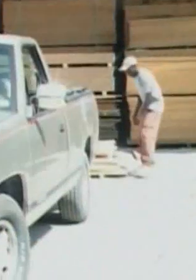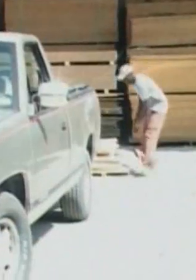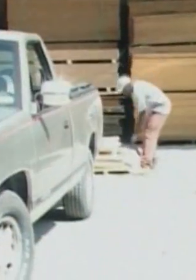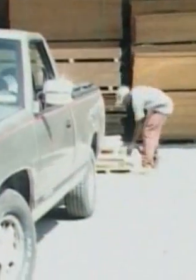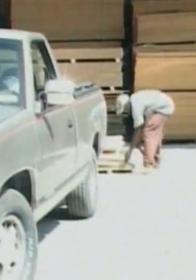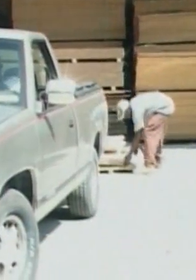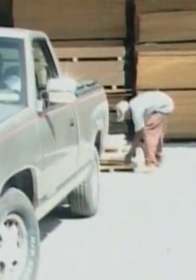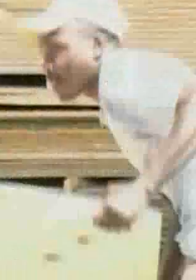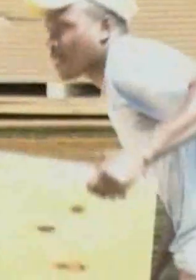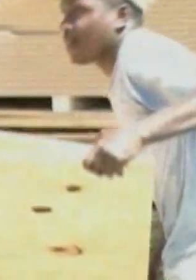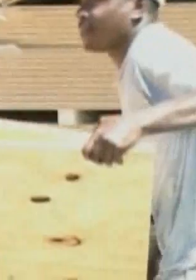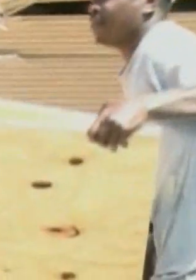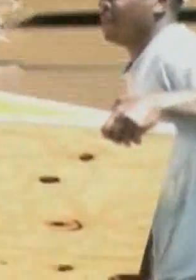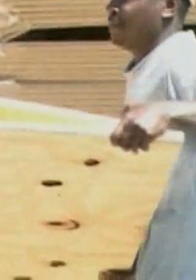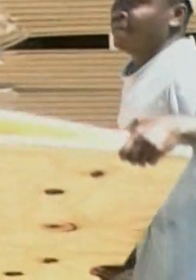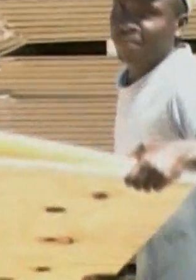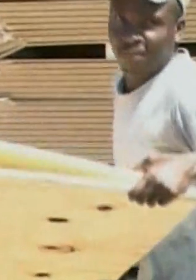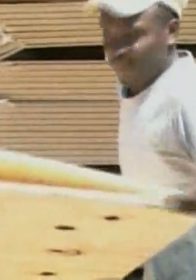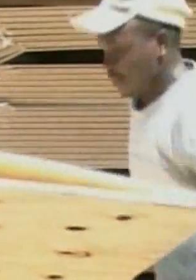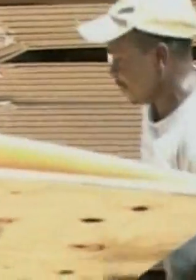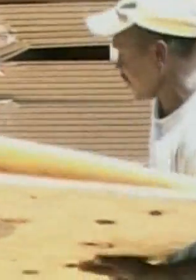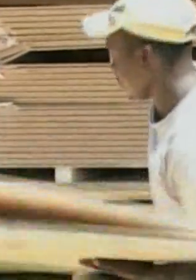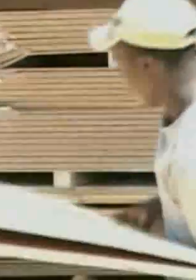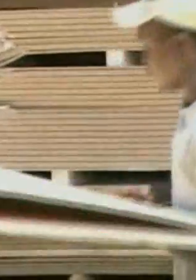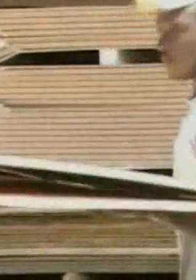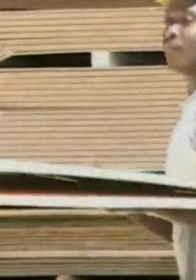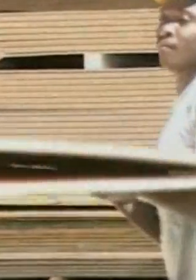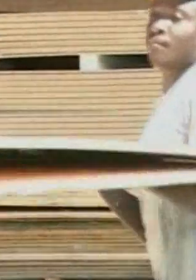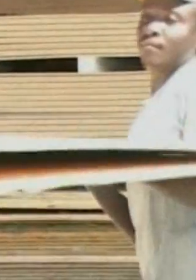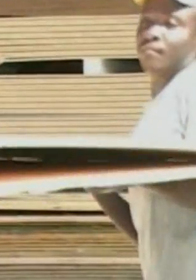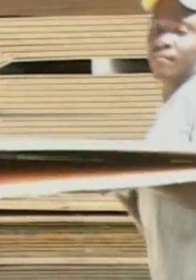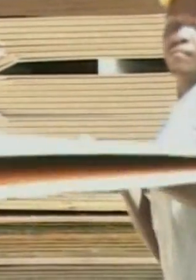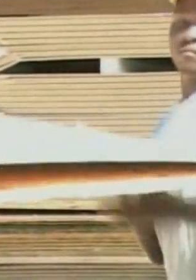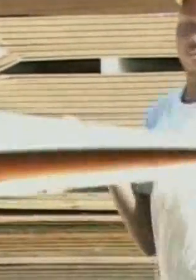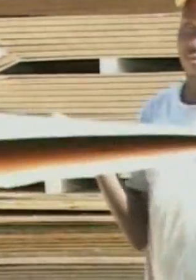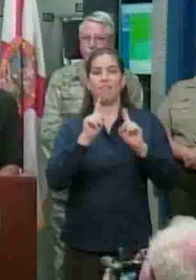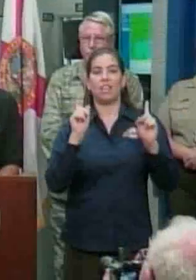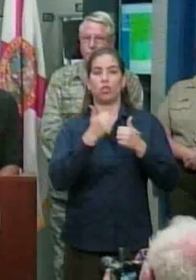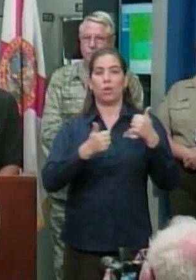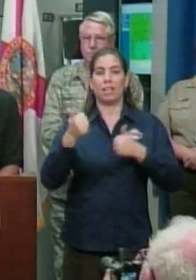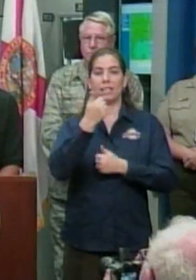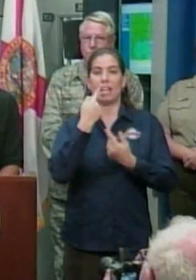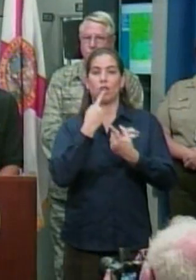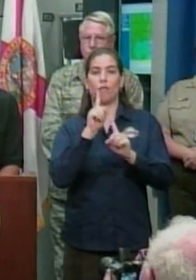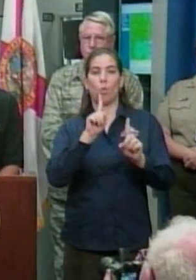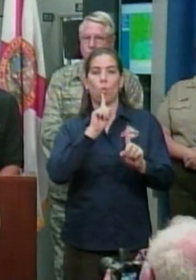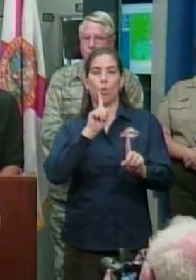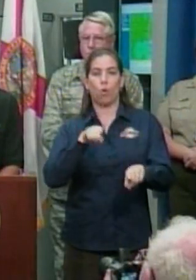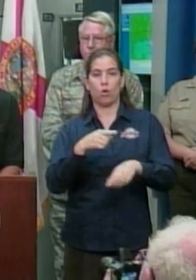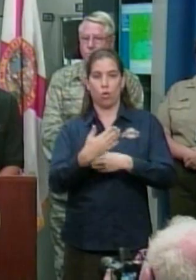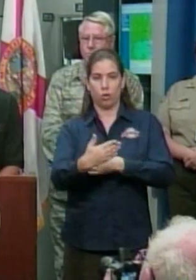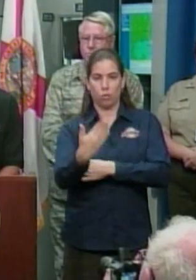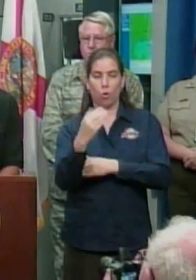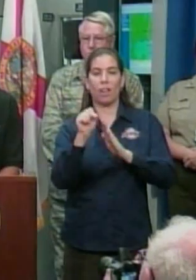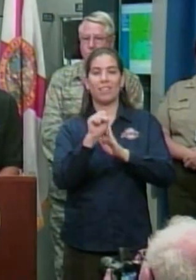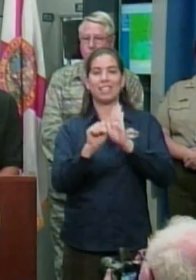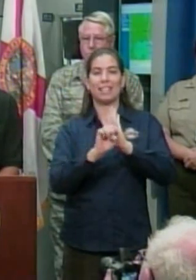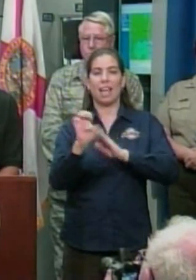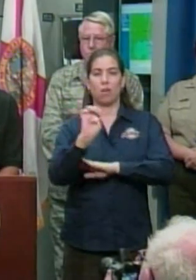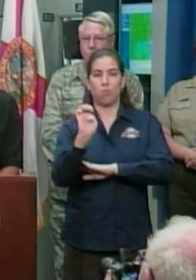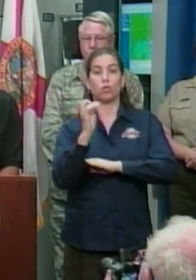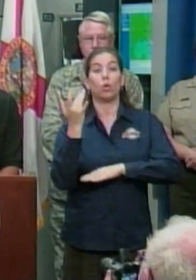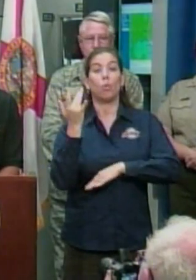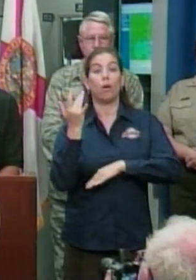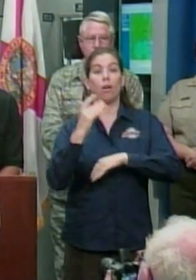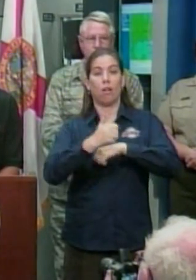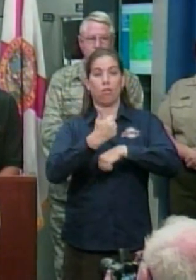Emergency officials from North Carolina to Florida are also keeping a close eye on the storm. Florida's governor has already declared a state